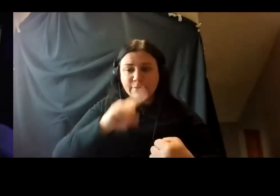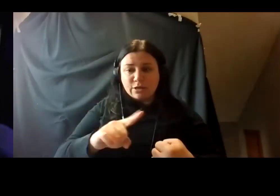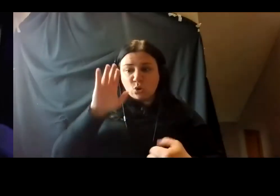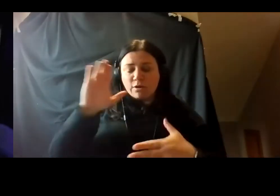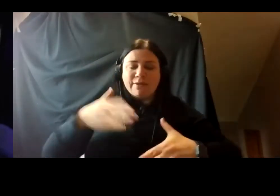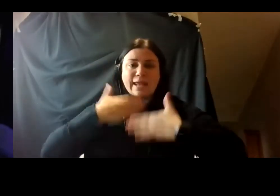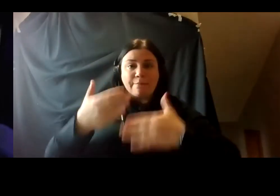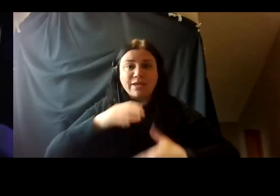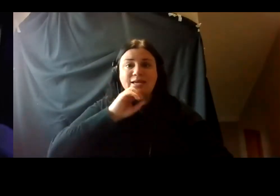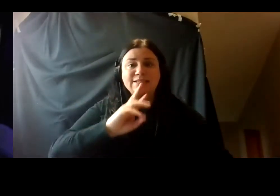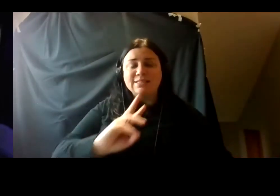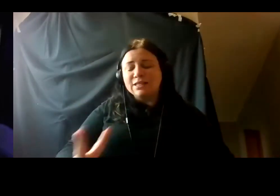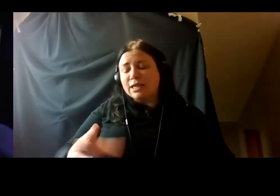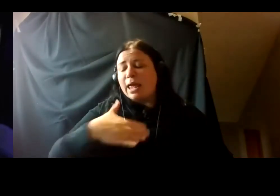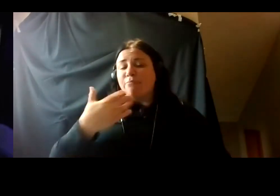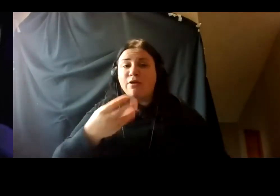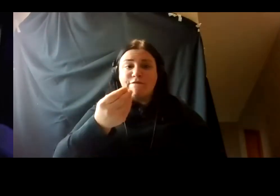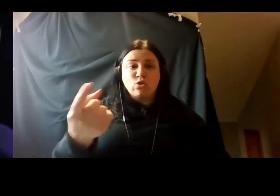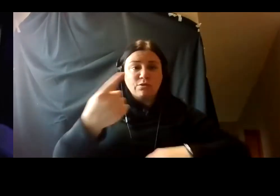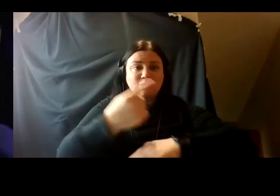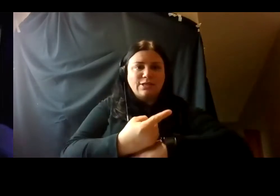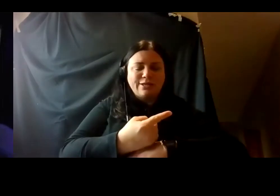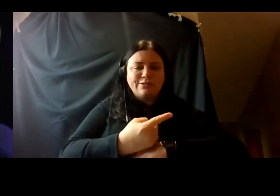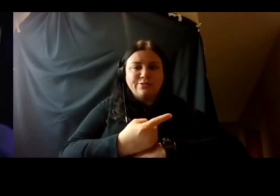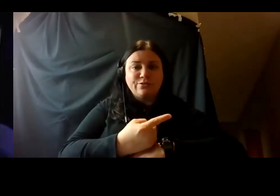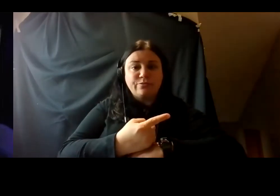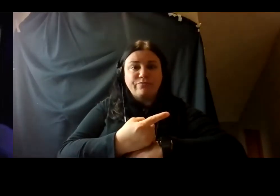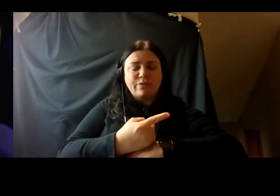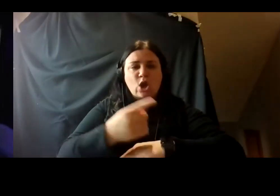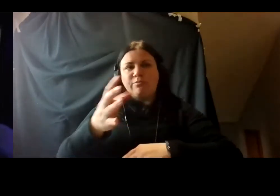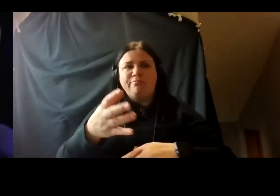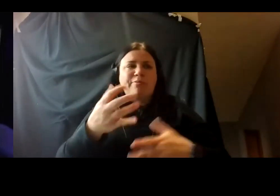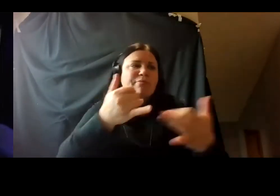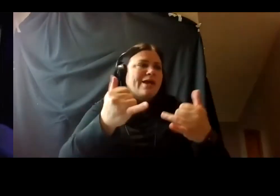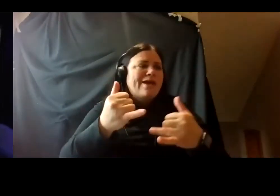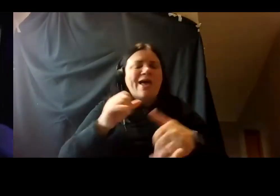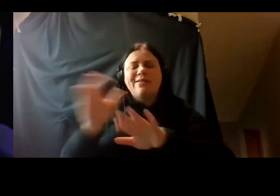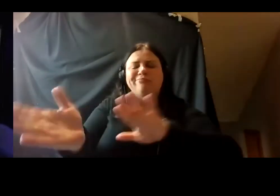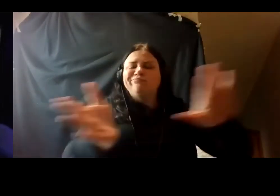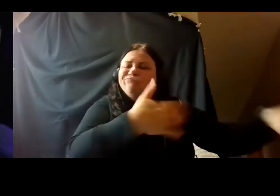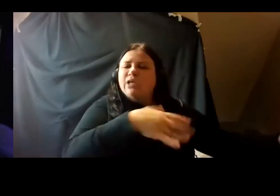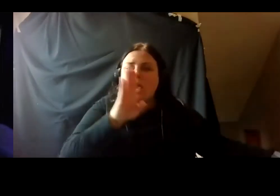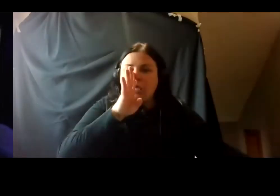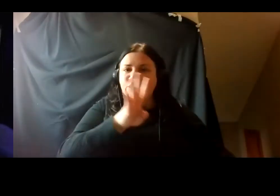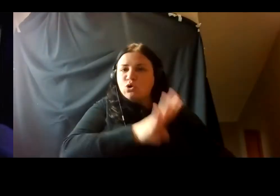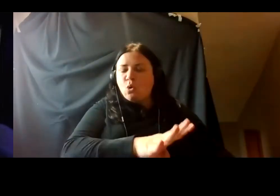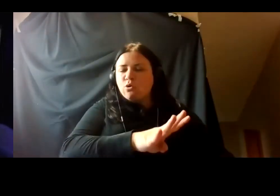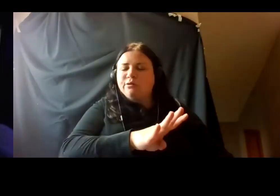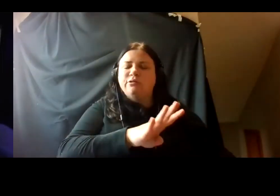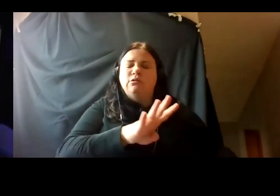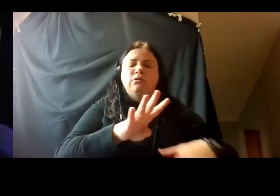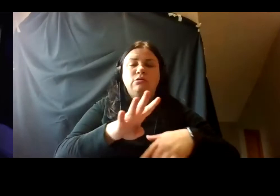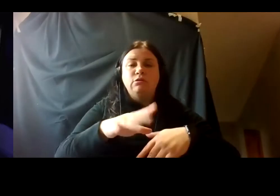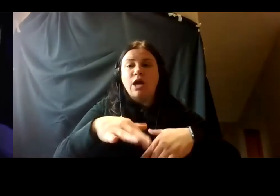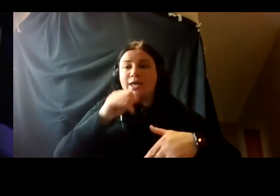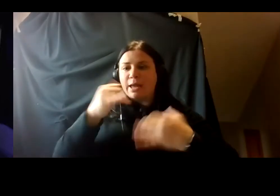a 6-year-old, so happy for a couple of days, probably throw this in the back and never see it again. And it would be in my mom's attic, just like that other big mouse that you just saw in the